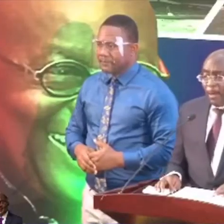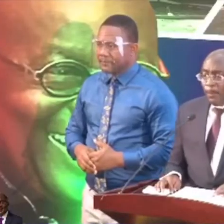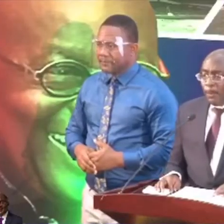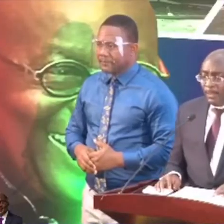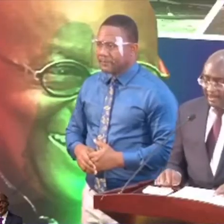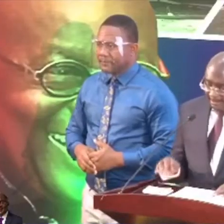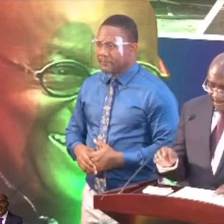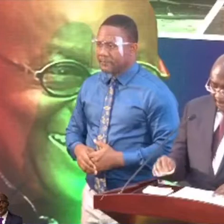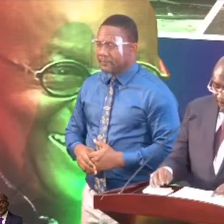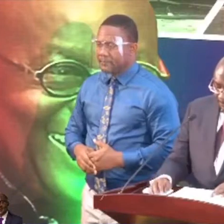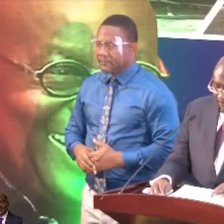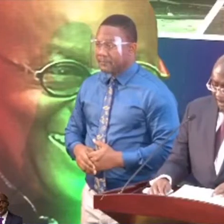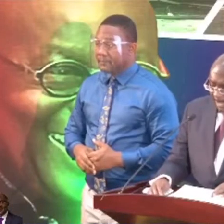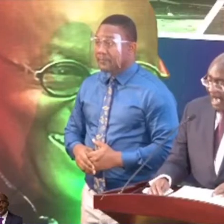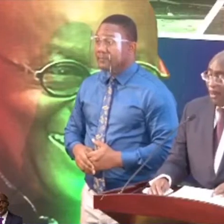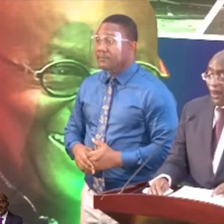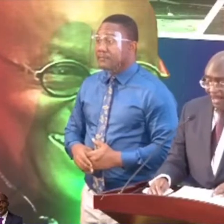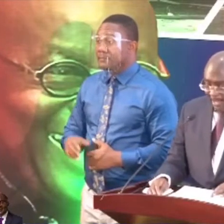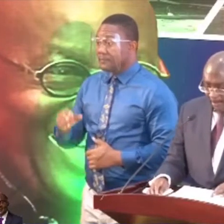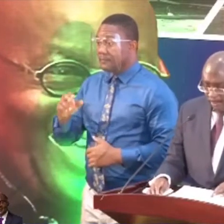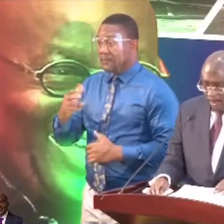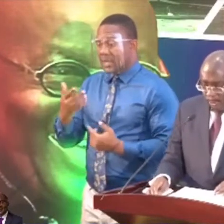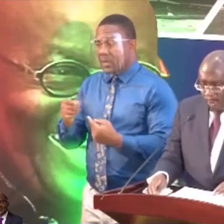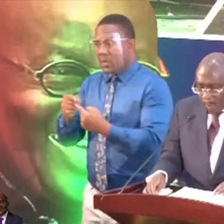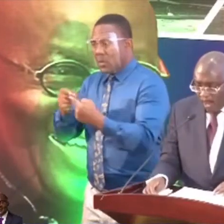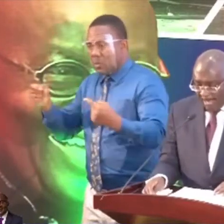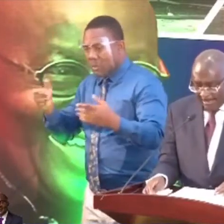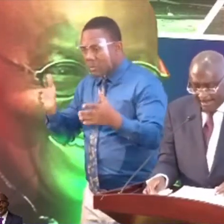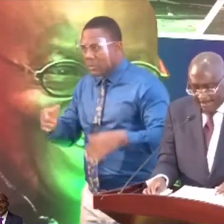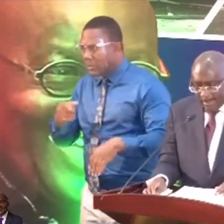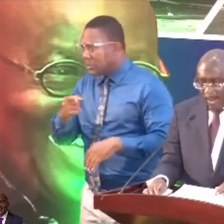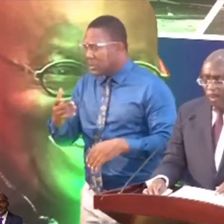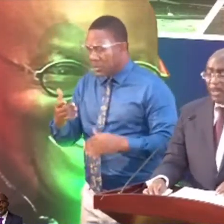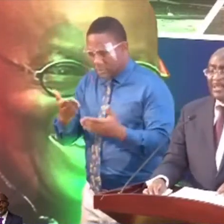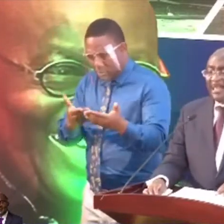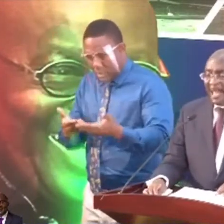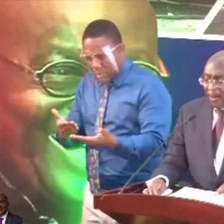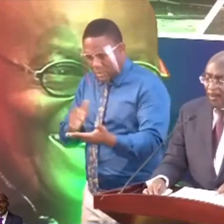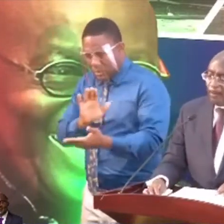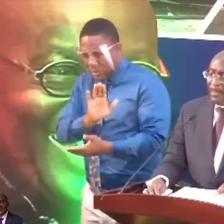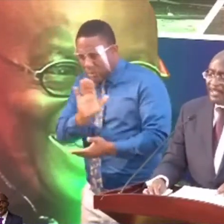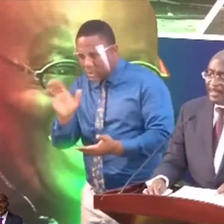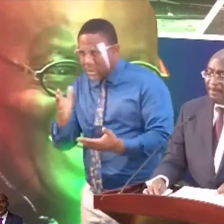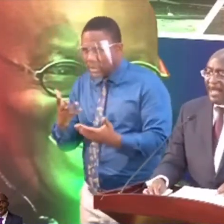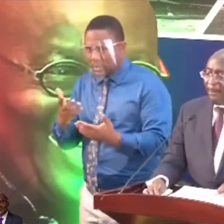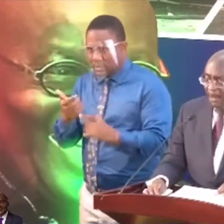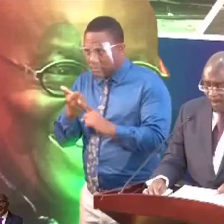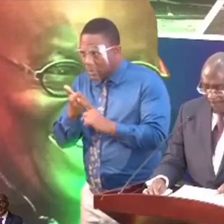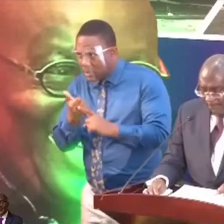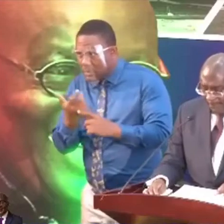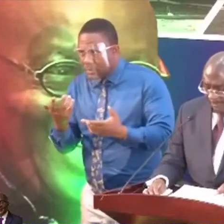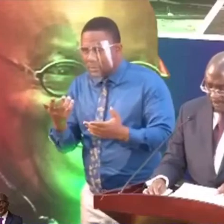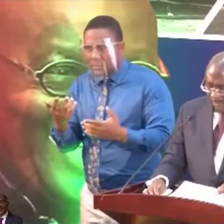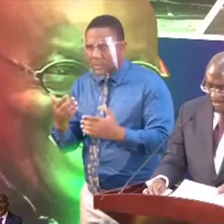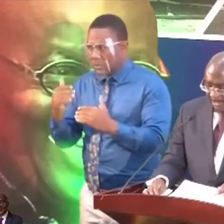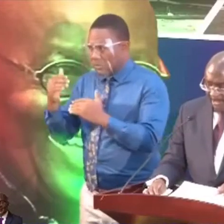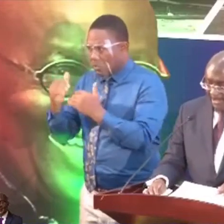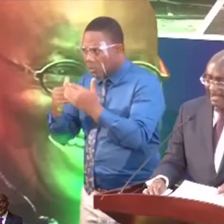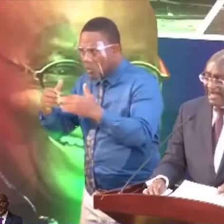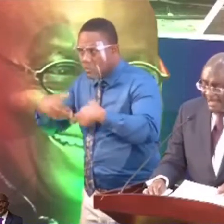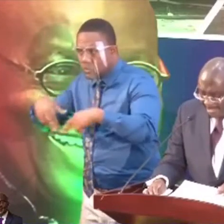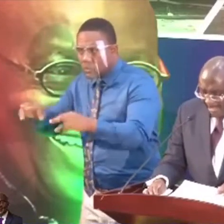Our opponents are welcome to show us what they accomplished by way of